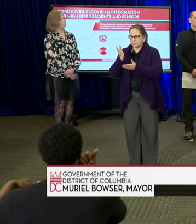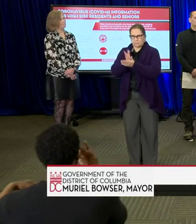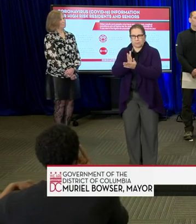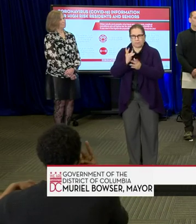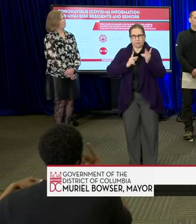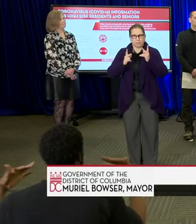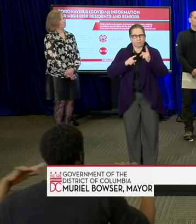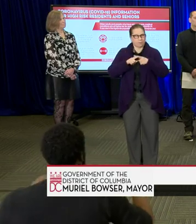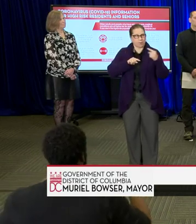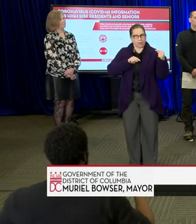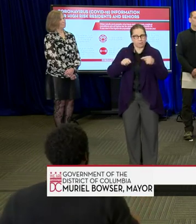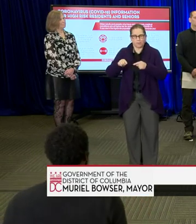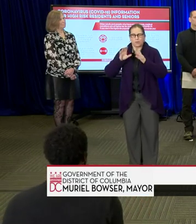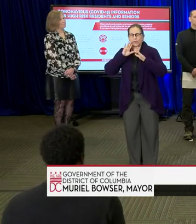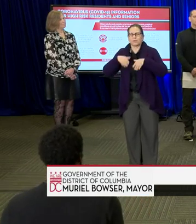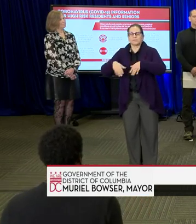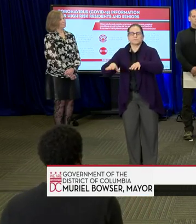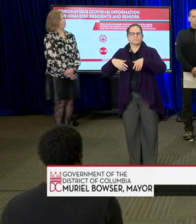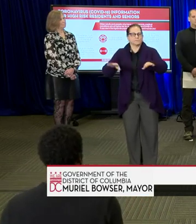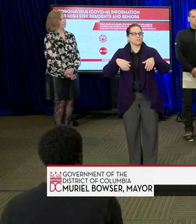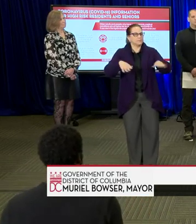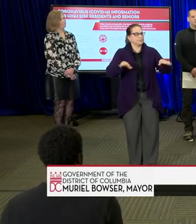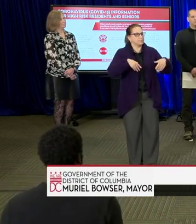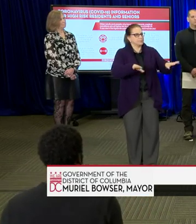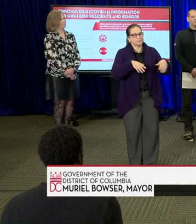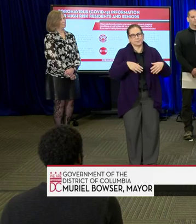we encounter crowds. And, you know,